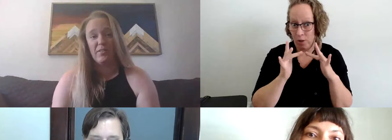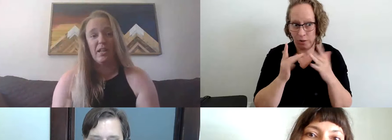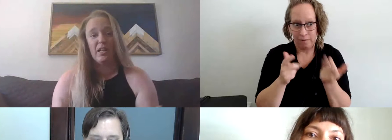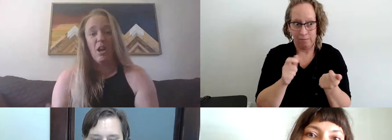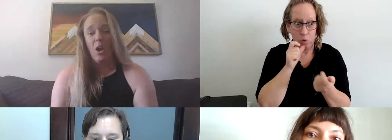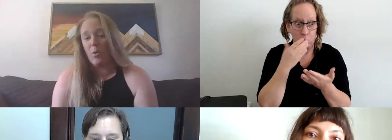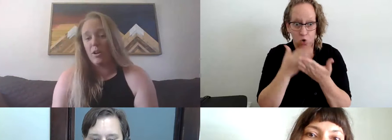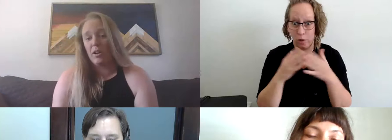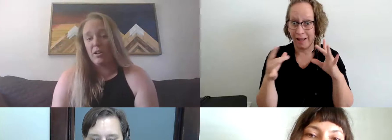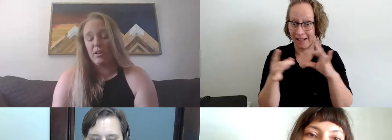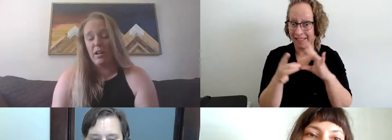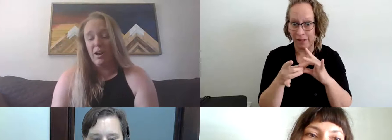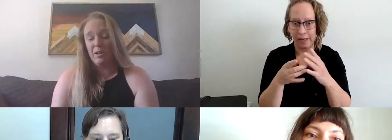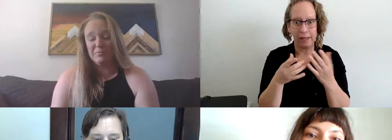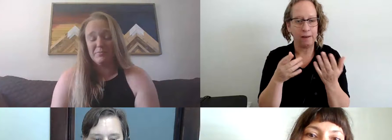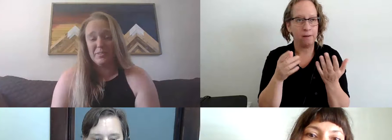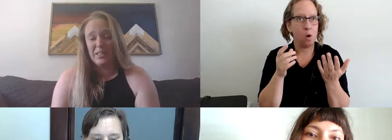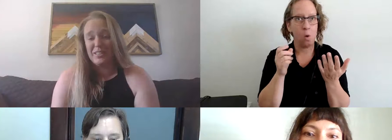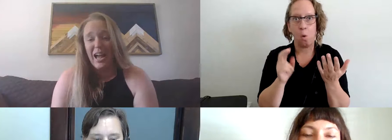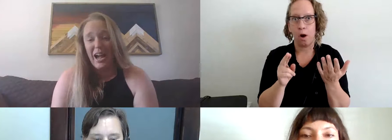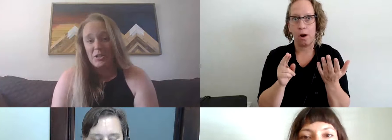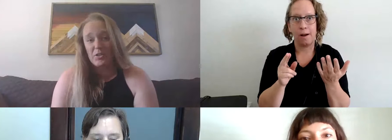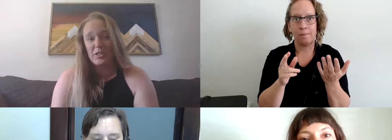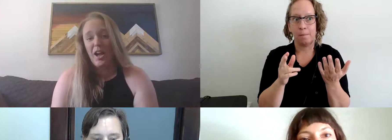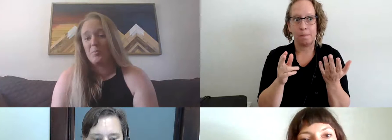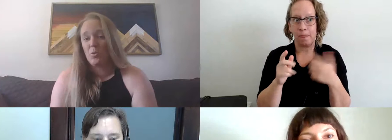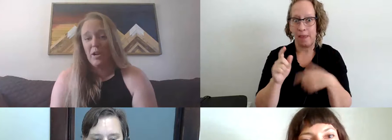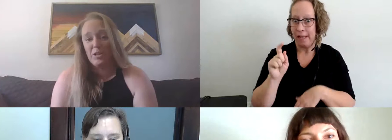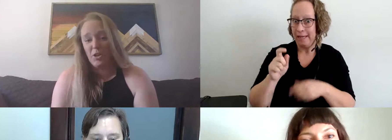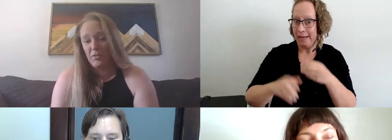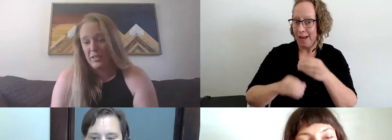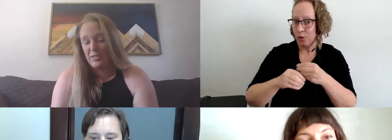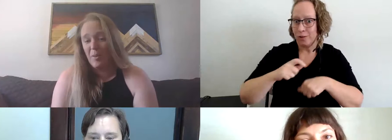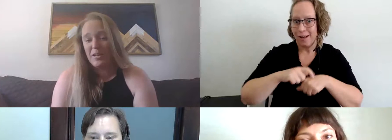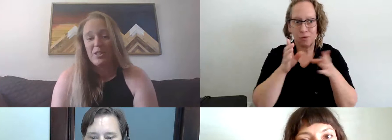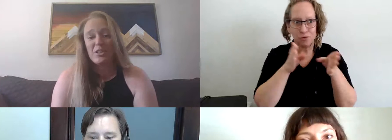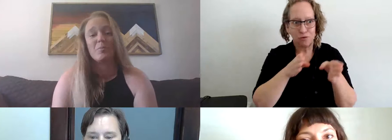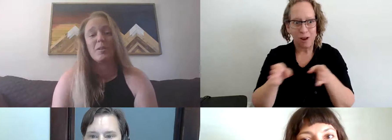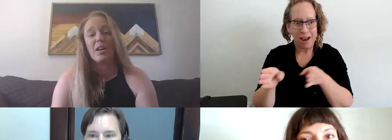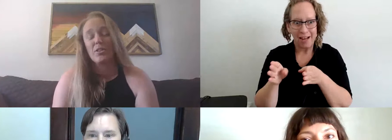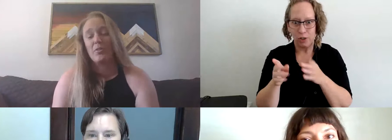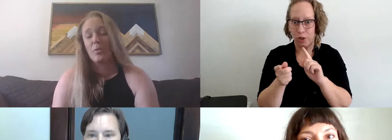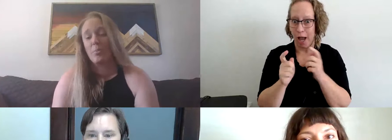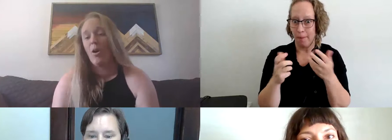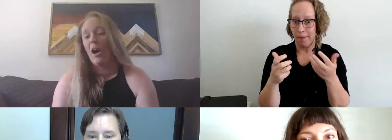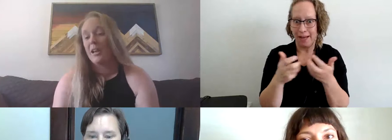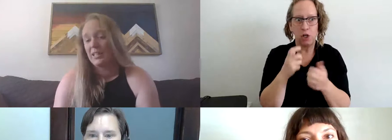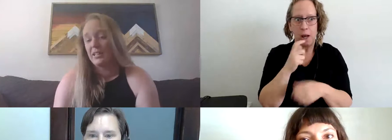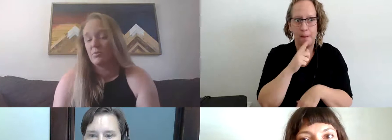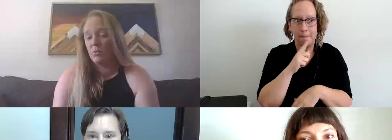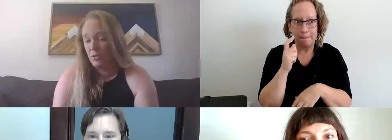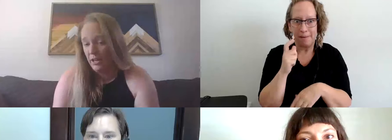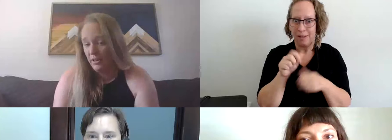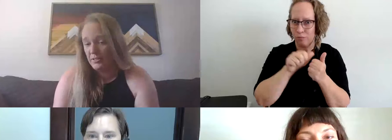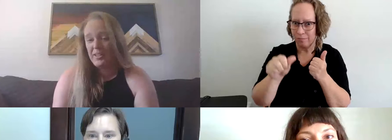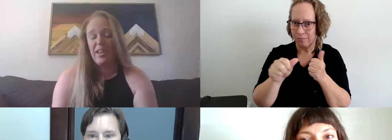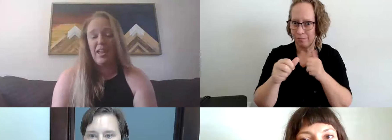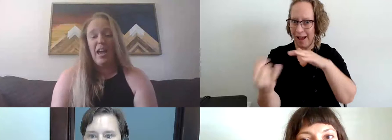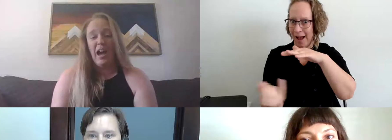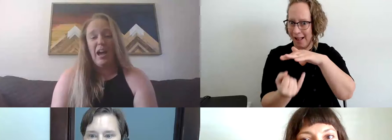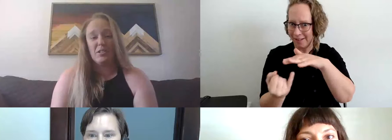good connectivity or need extra time to arrange all of these accommodations because they're in remote, isolated,